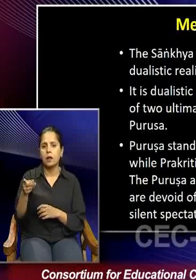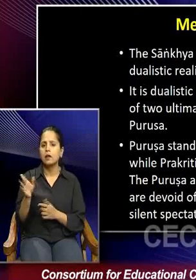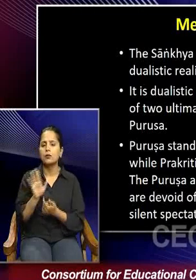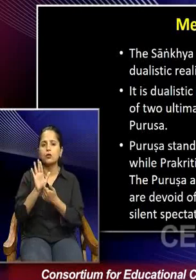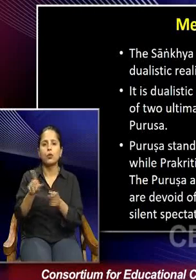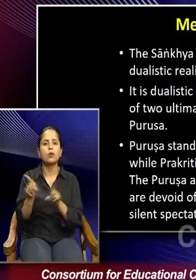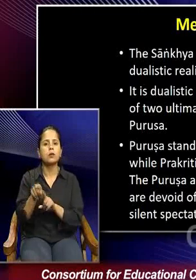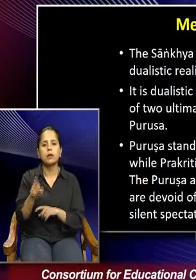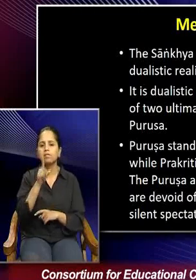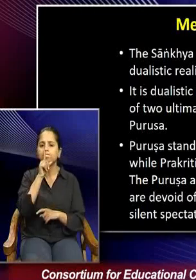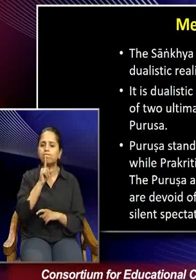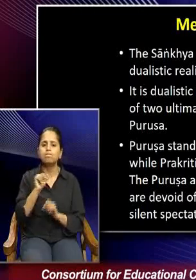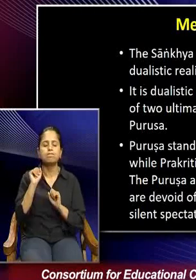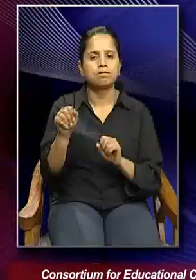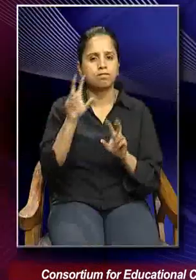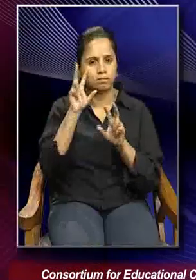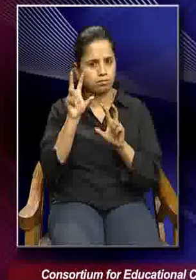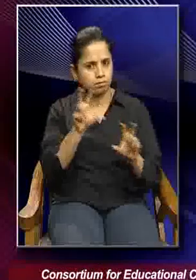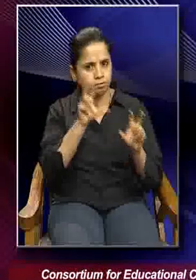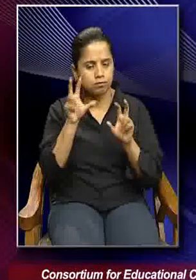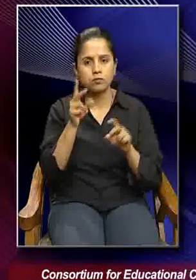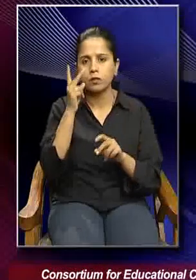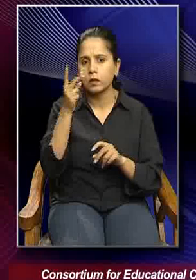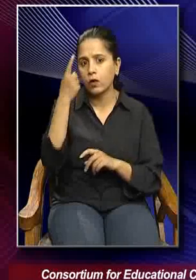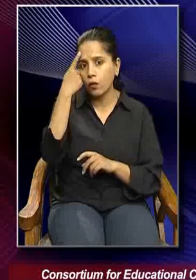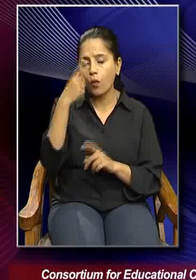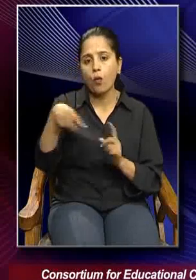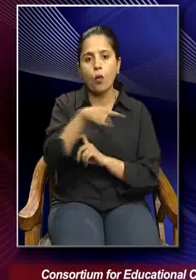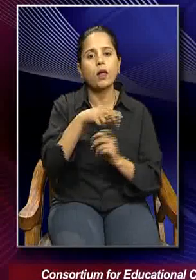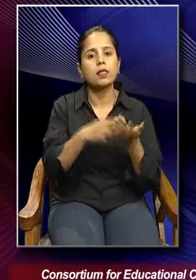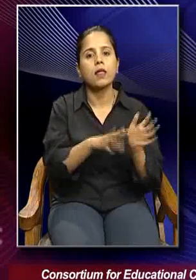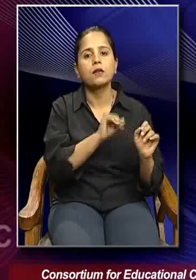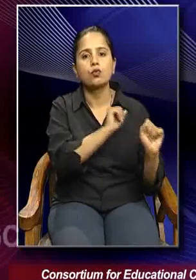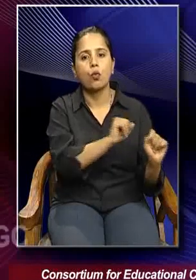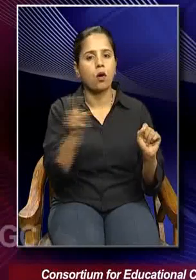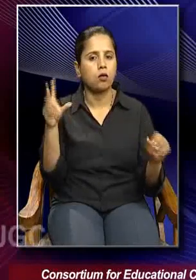a silent spectators of Prakriti.